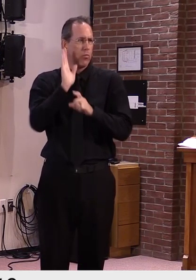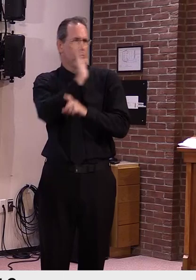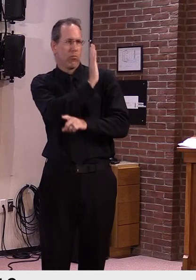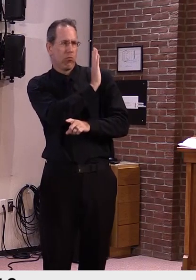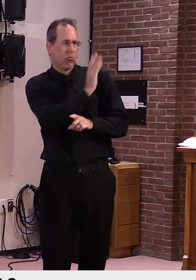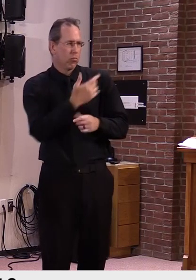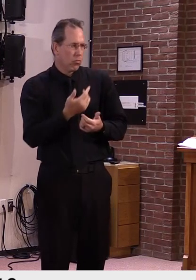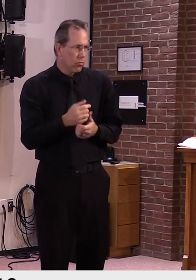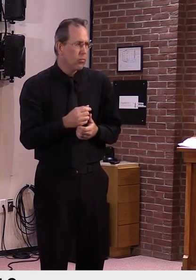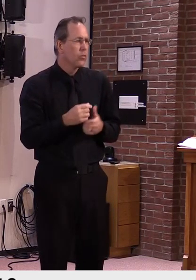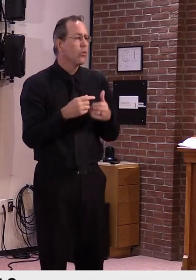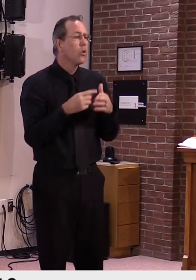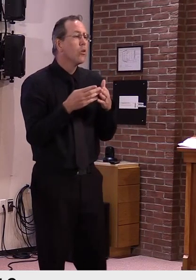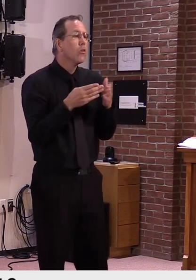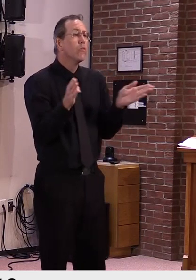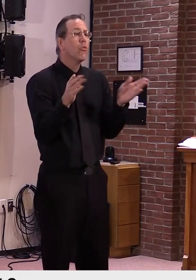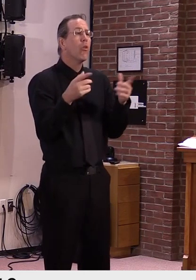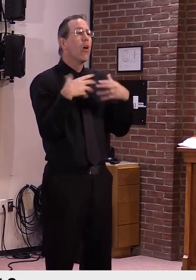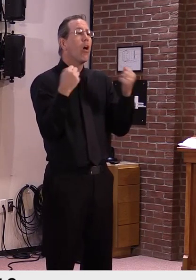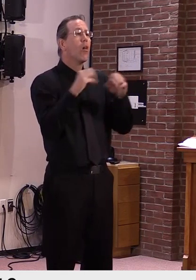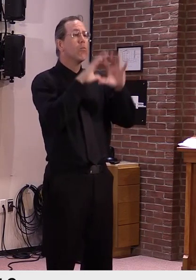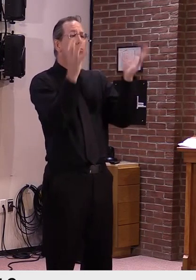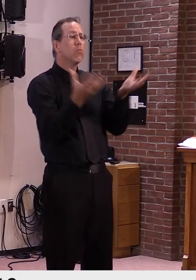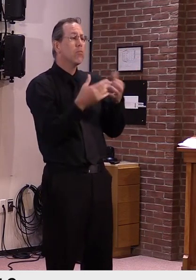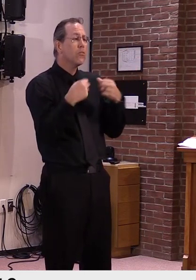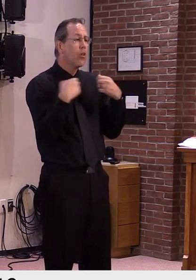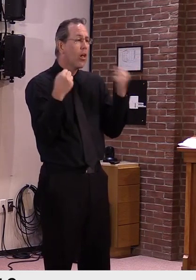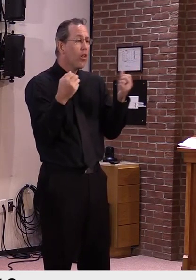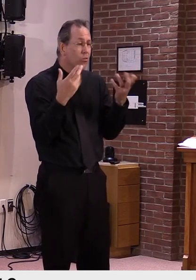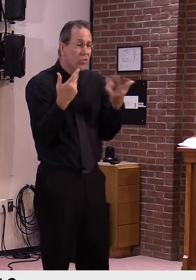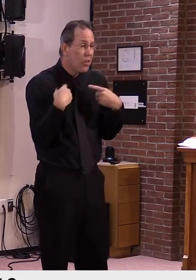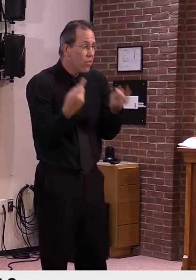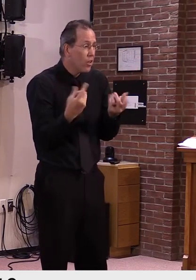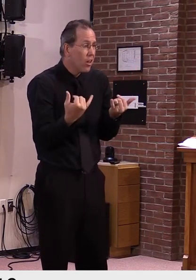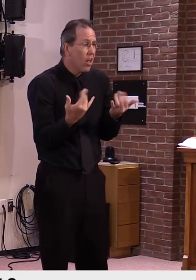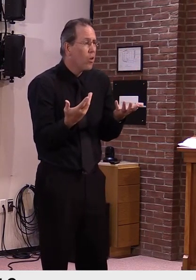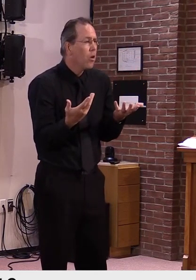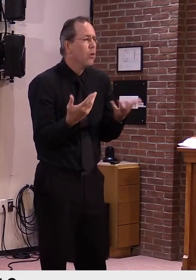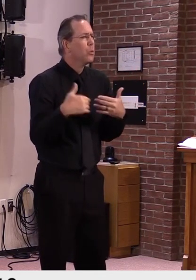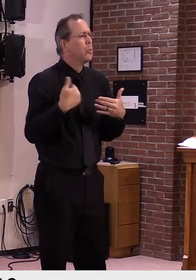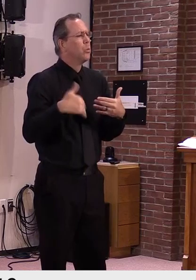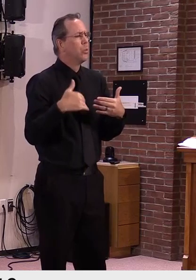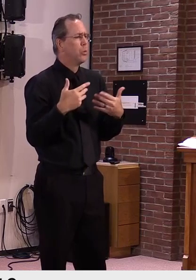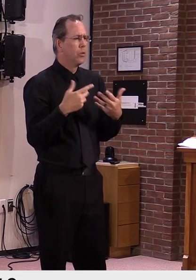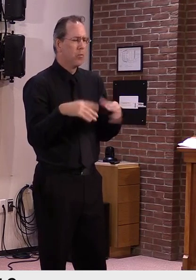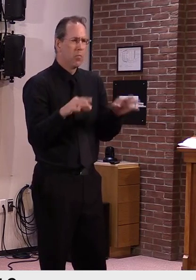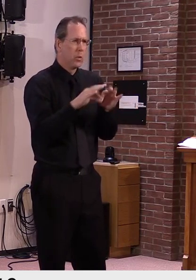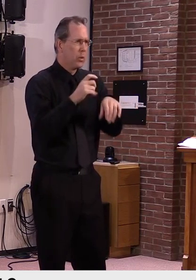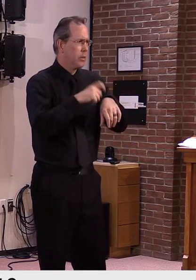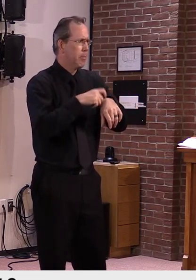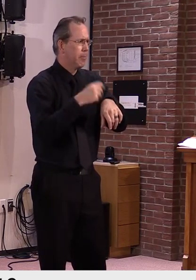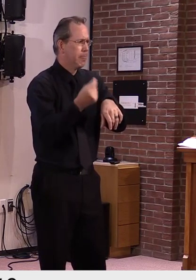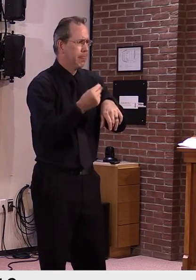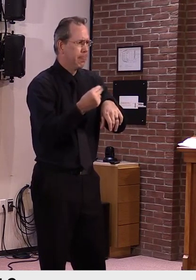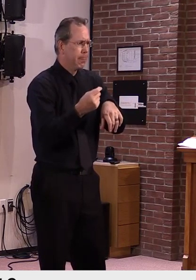we're at a critical stage right now where we really have to take a close look